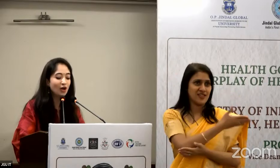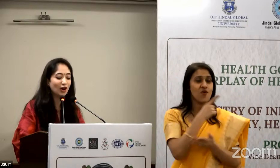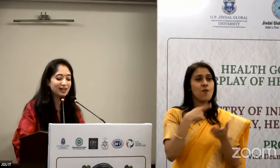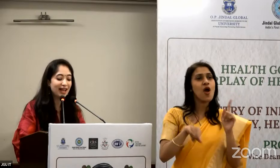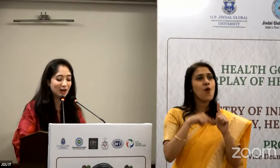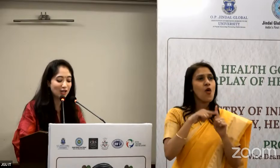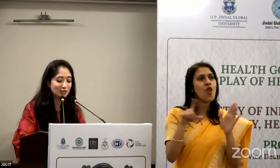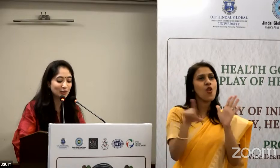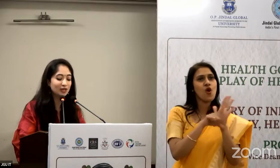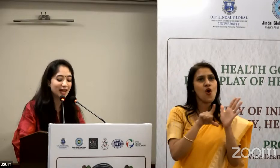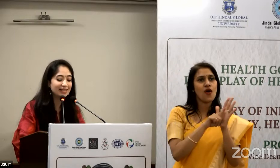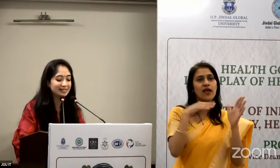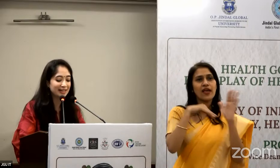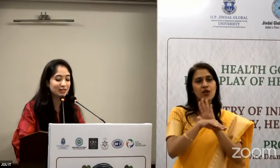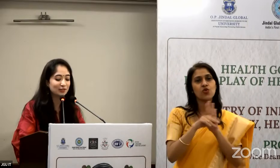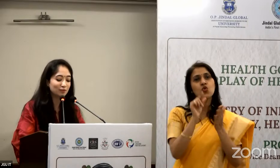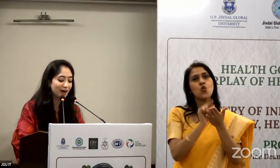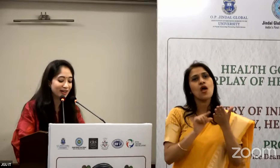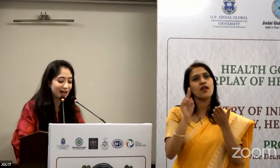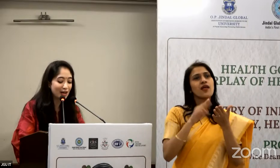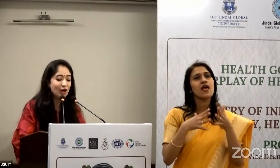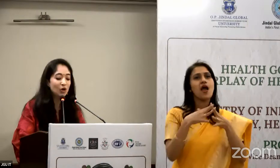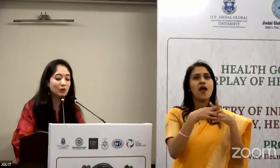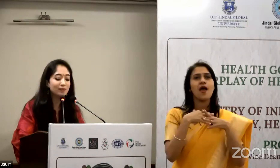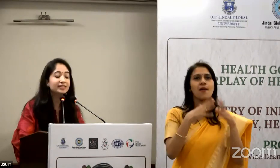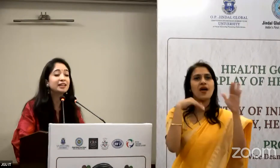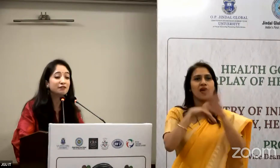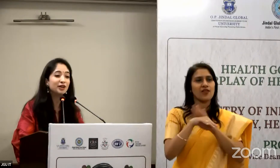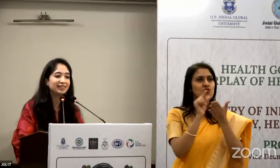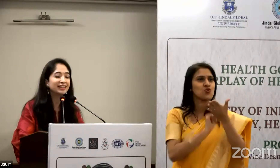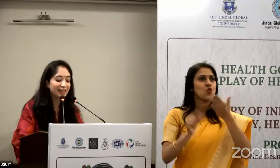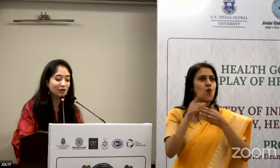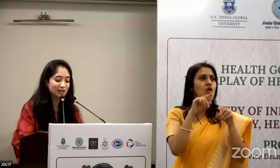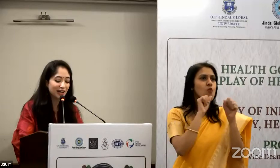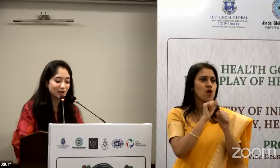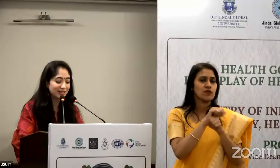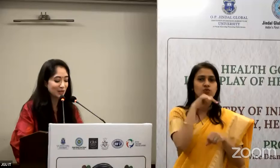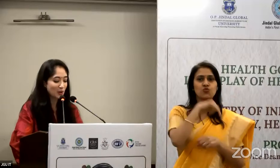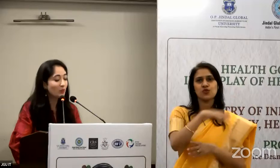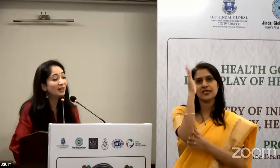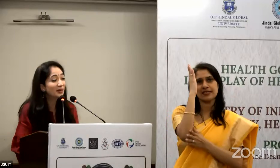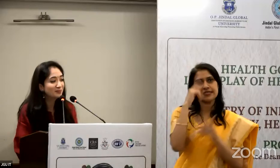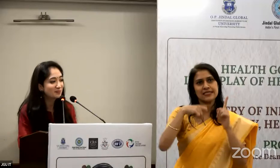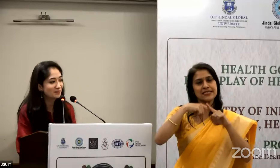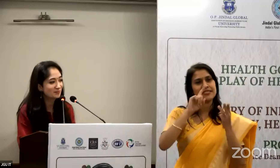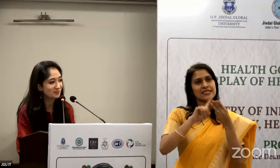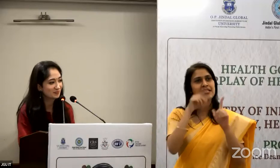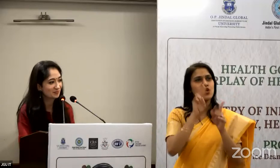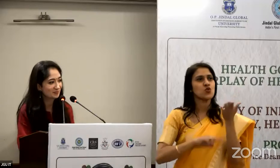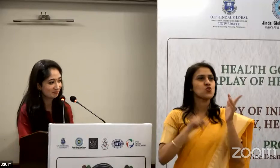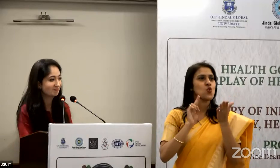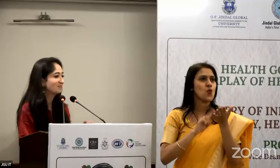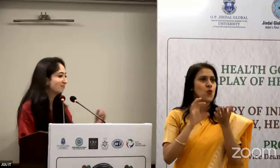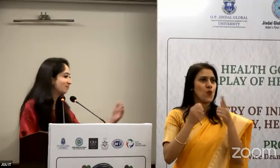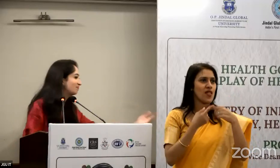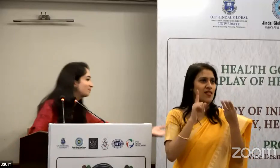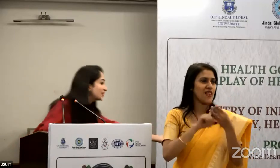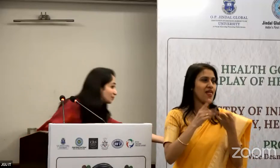Law, Cornell Law School, United States of America, who will be delivering the keynote address. Welcome.